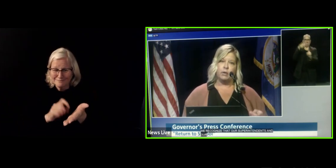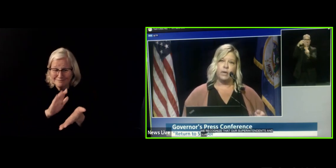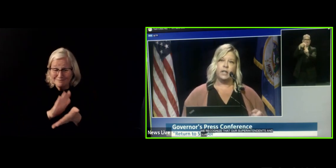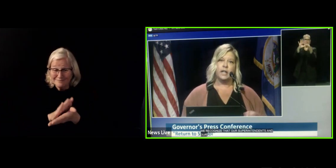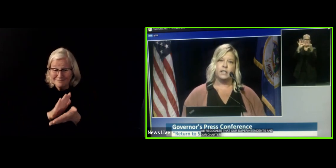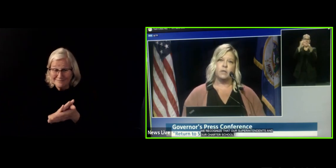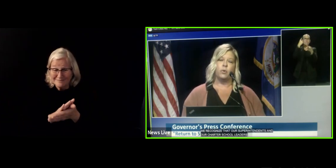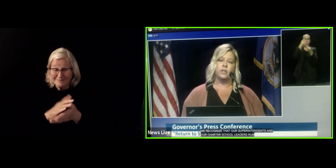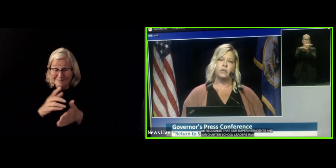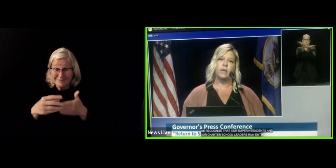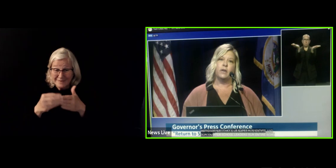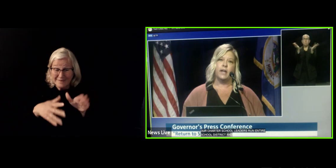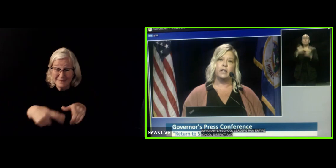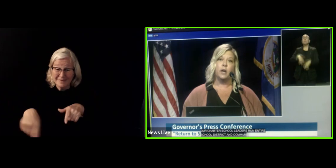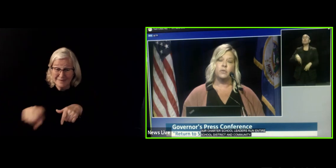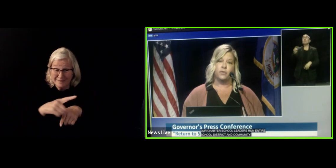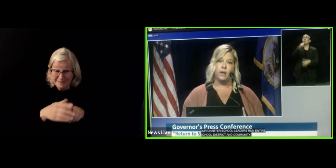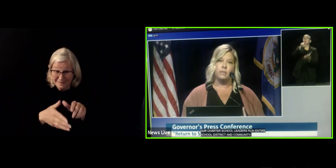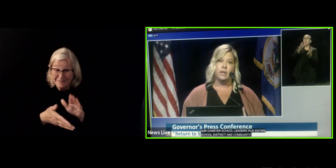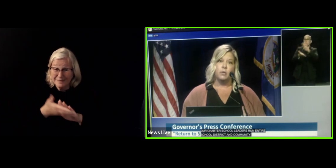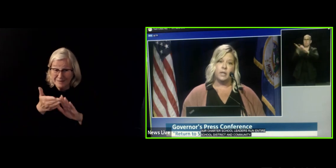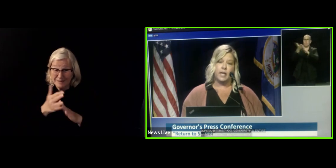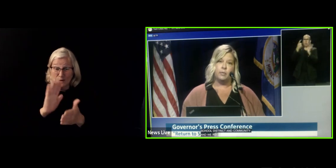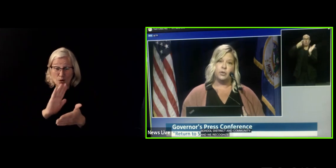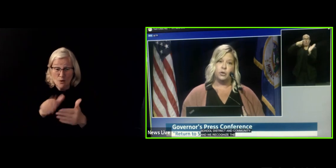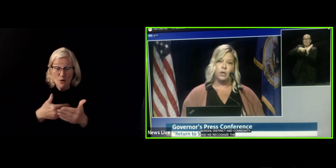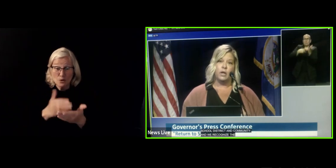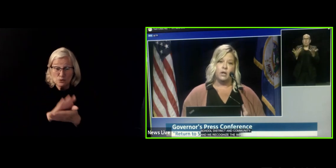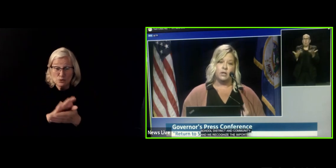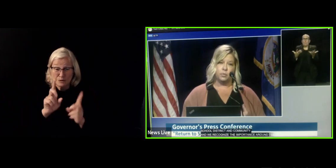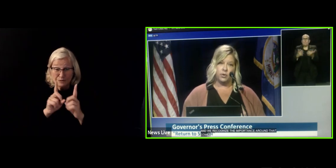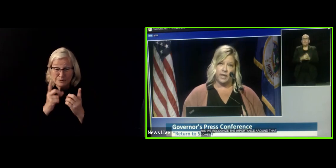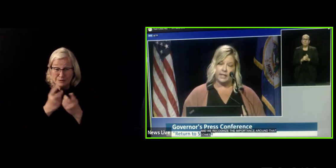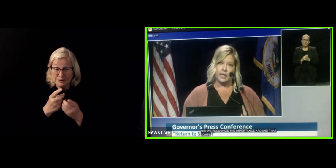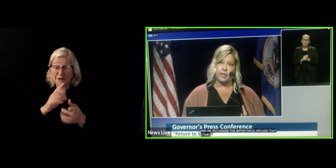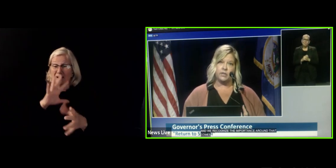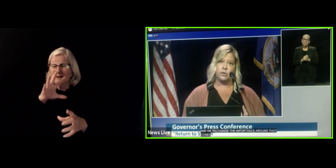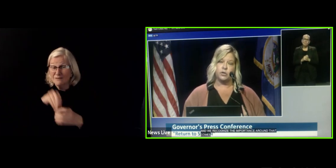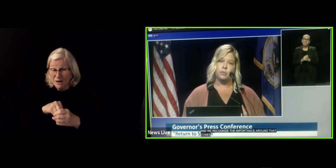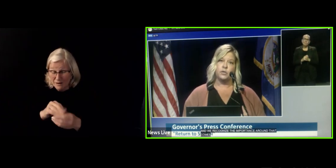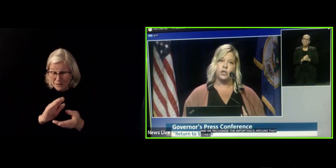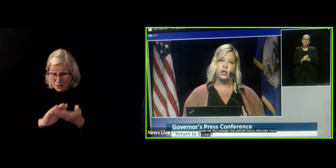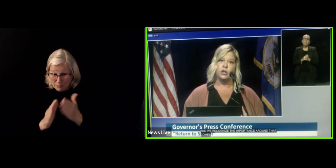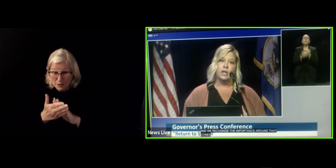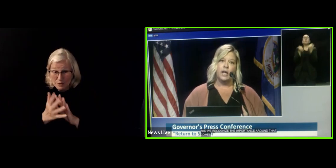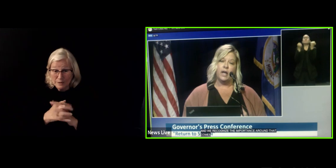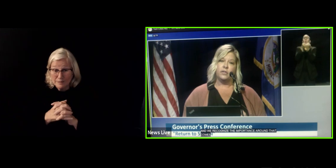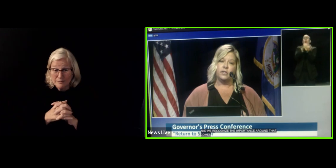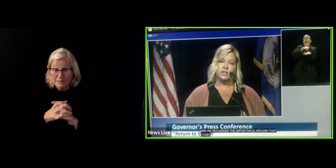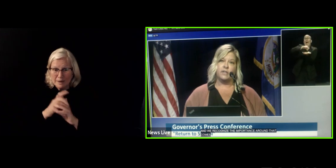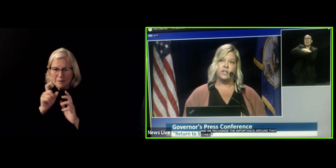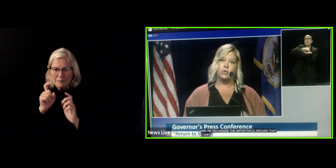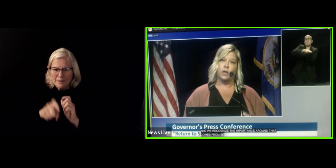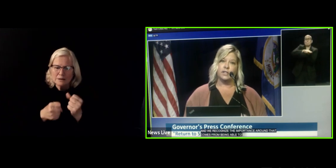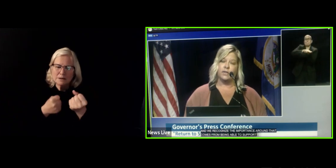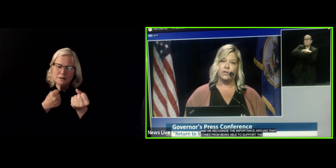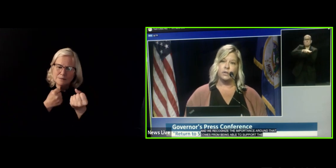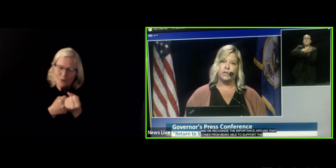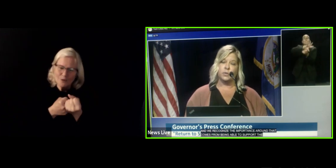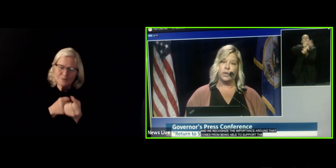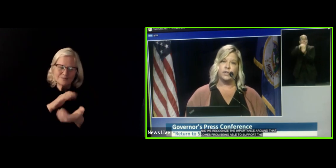we recognize the importance around that comes from being able to support the academic, social, emotional, health, safety, and wellness